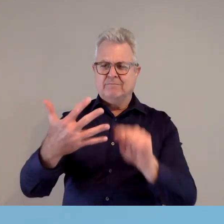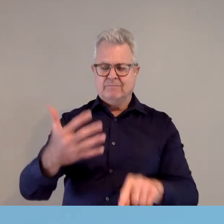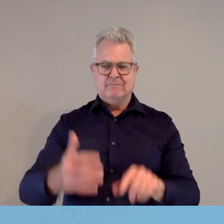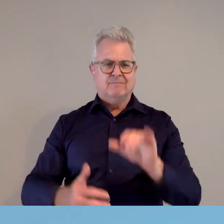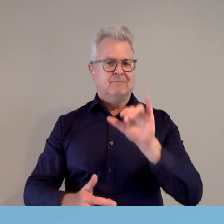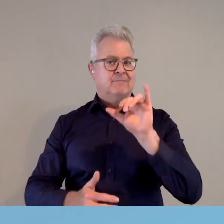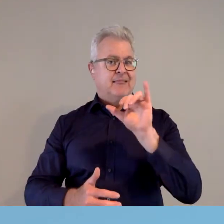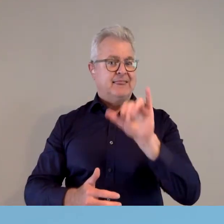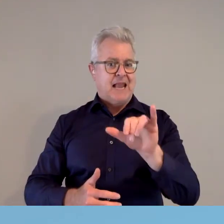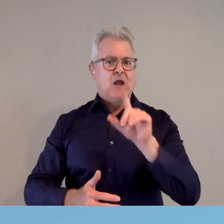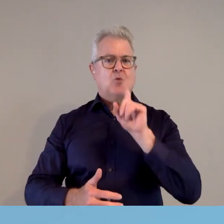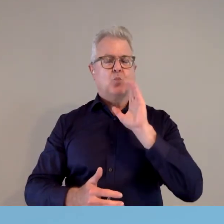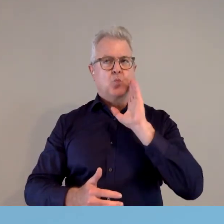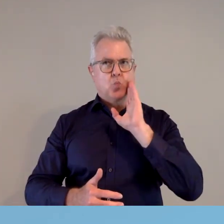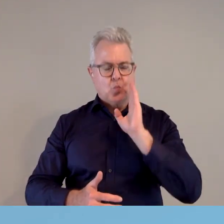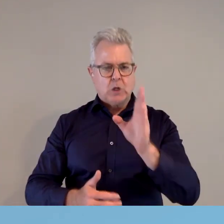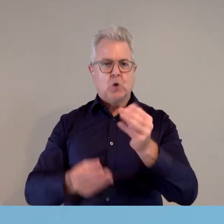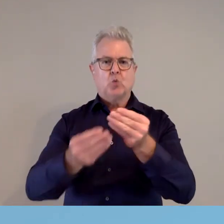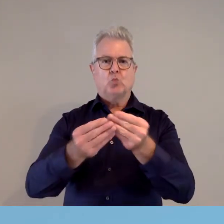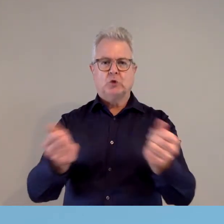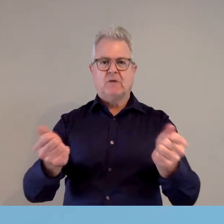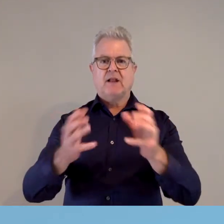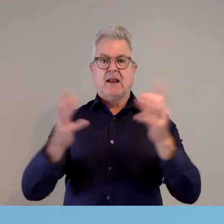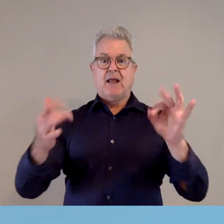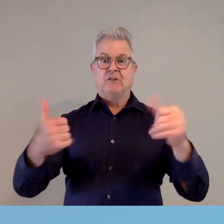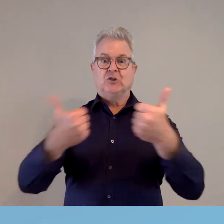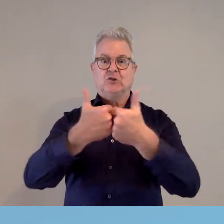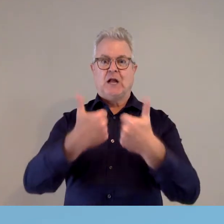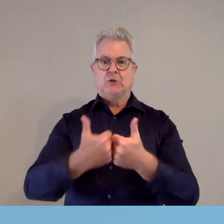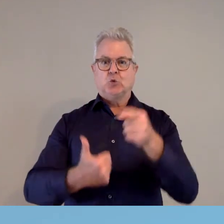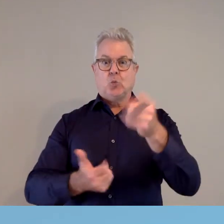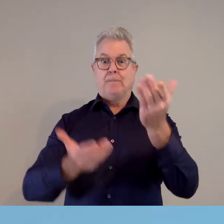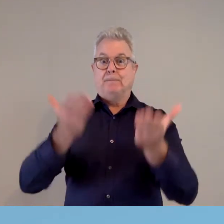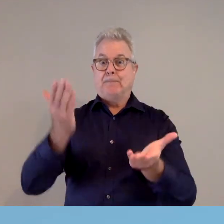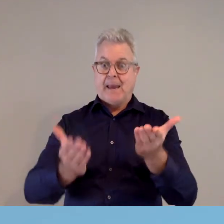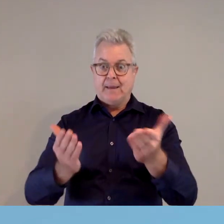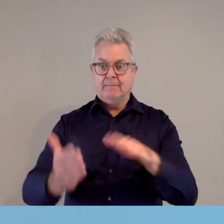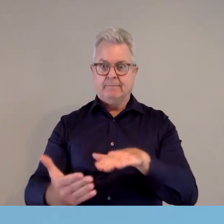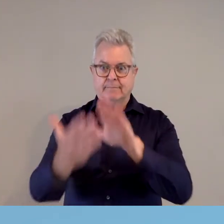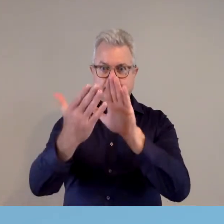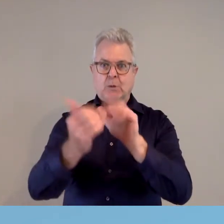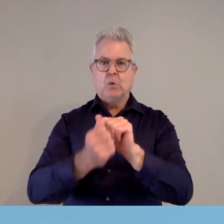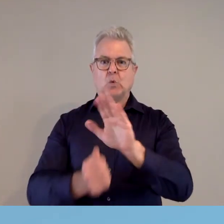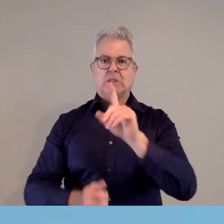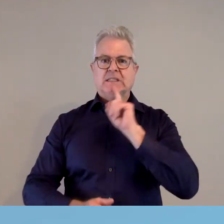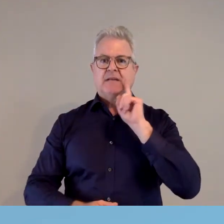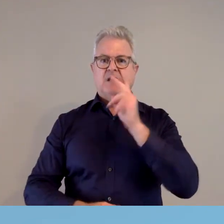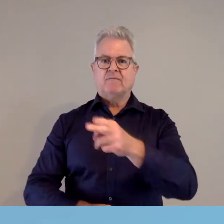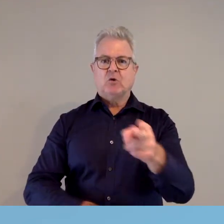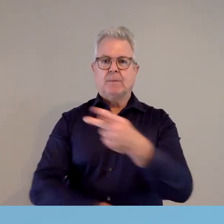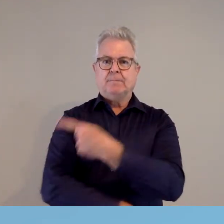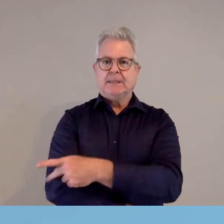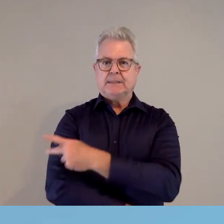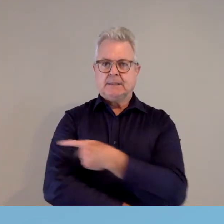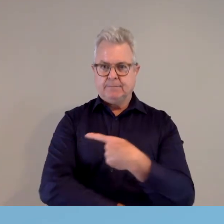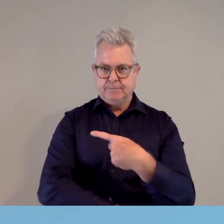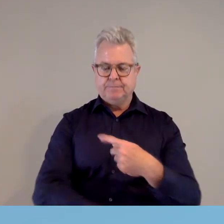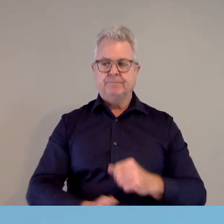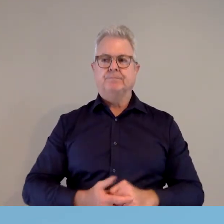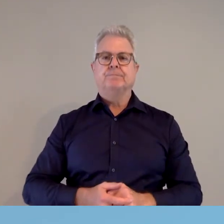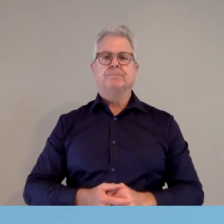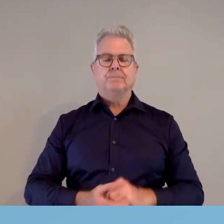Those kinds of details would really resolve a lot of the challenges that you might face with your deaf and hard of hearing patients.